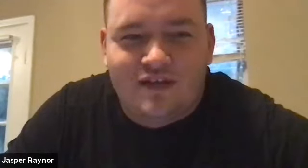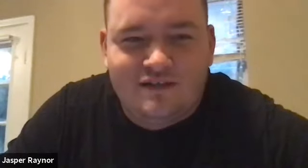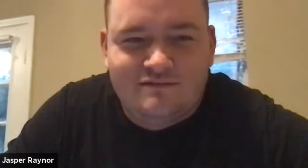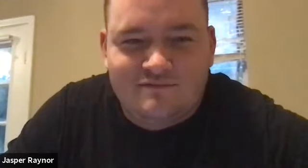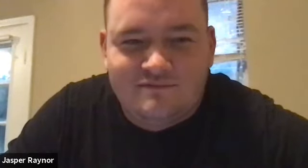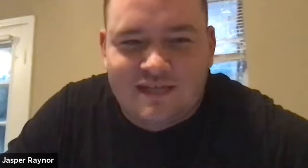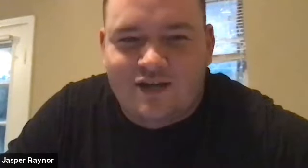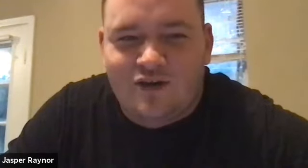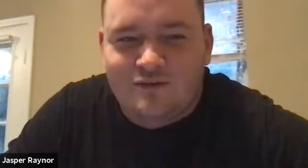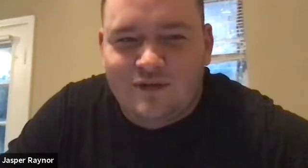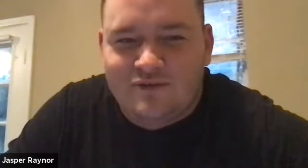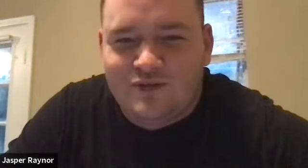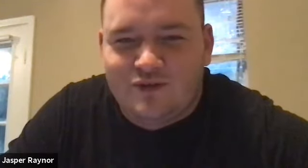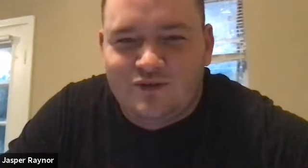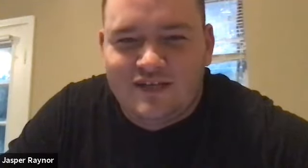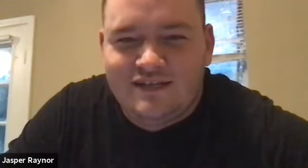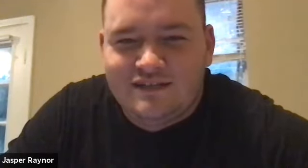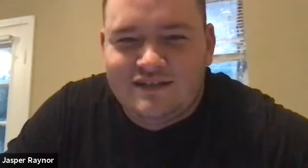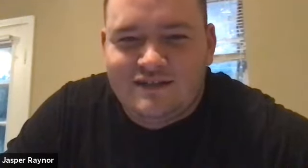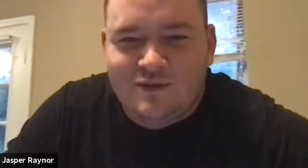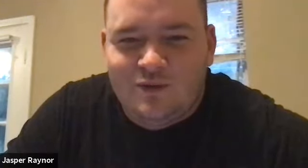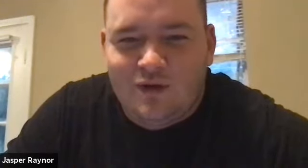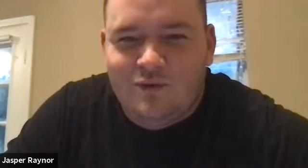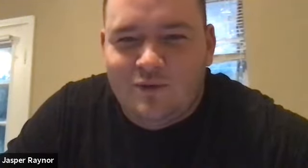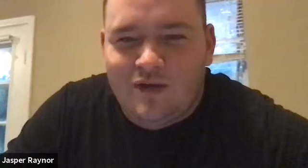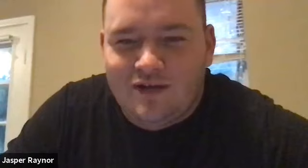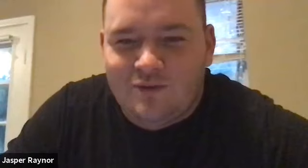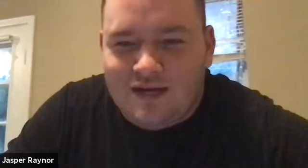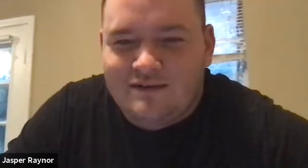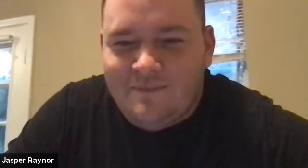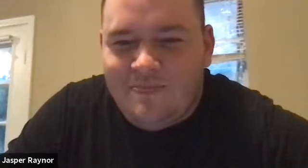grade, kindergarten, whenever you learn to read? What, when, where, and why?